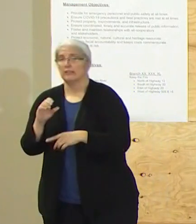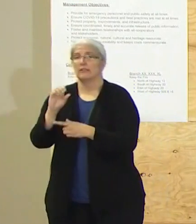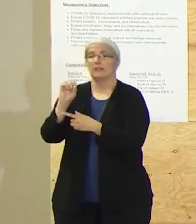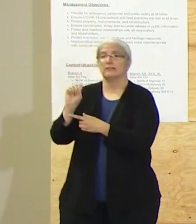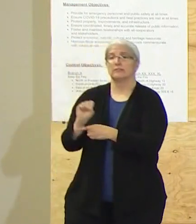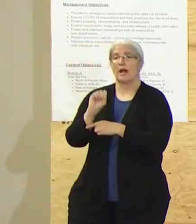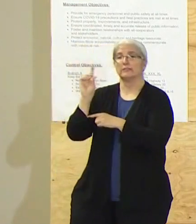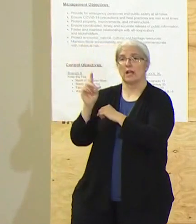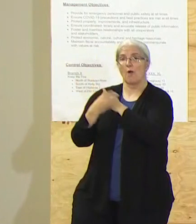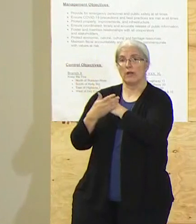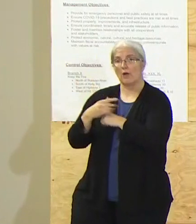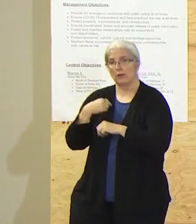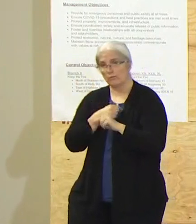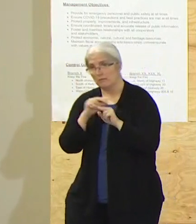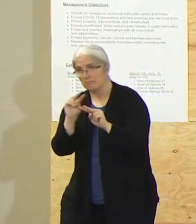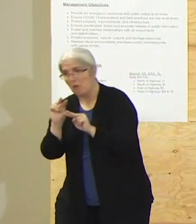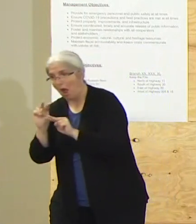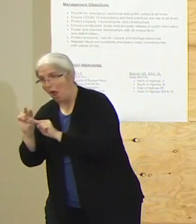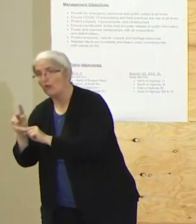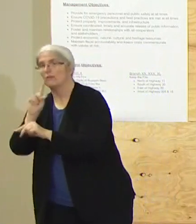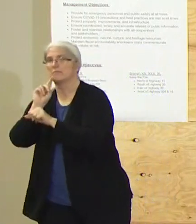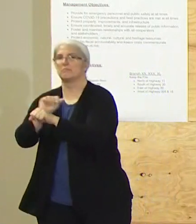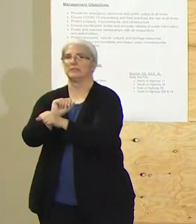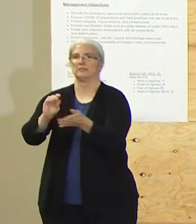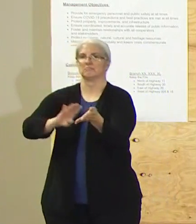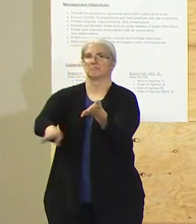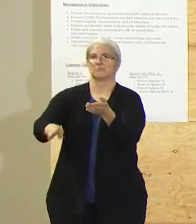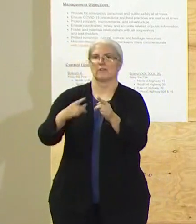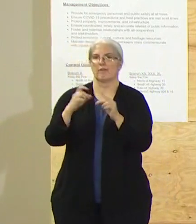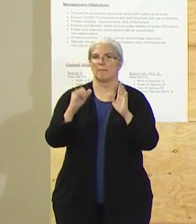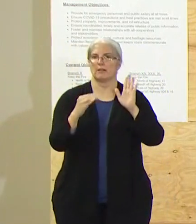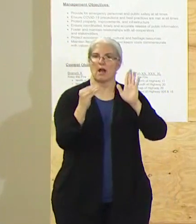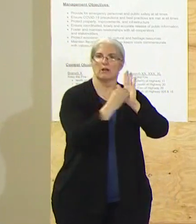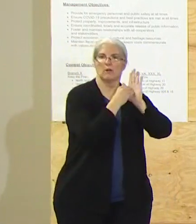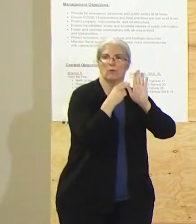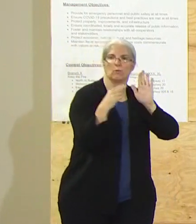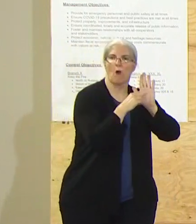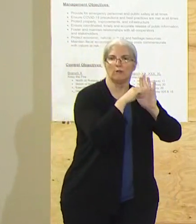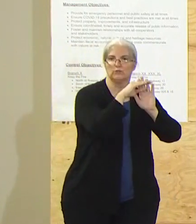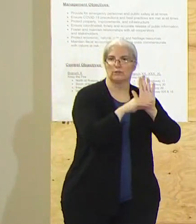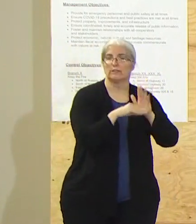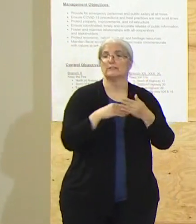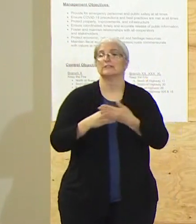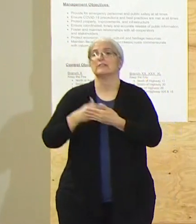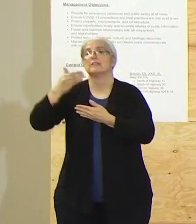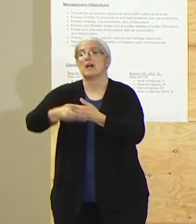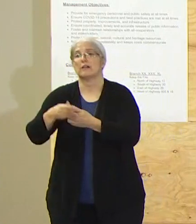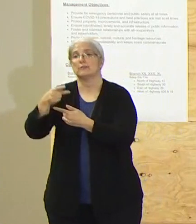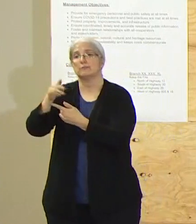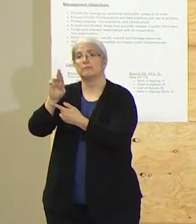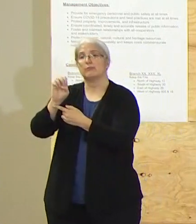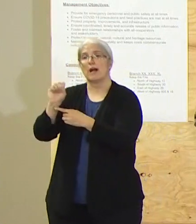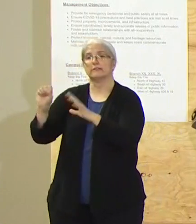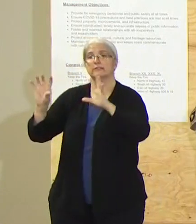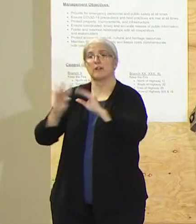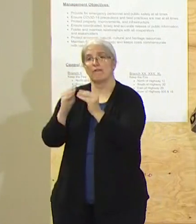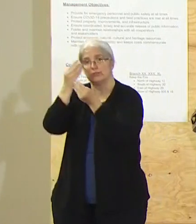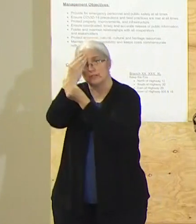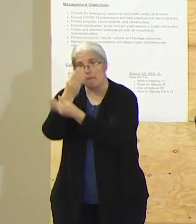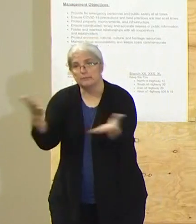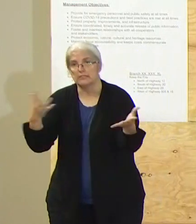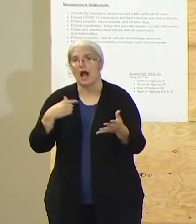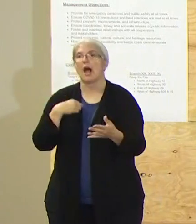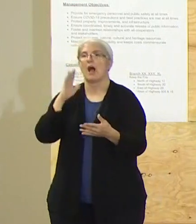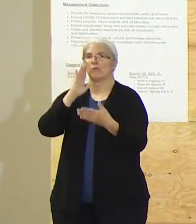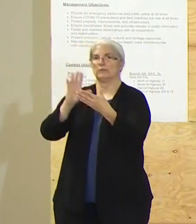48 hours ago. I look forward to announcing in our next press conference update on where San Francisco County is, and we're very